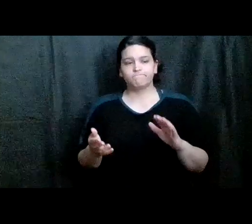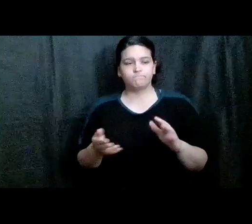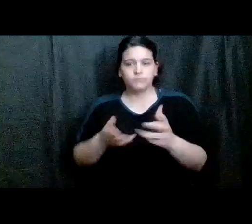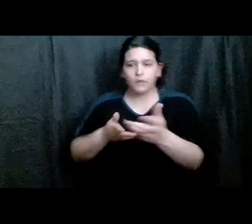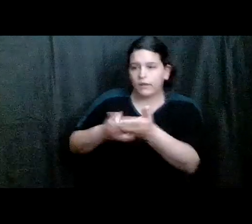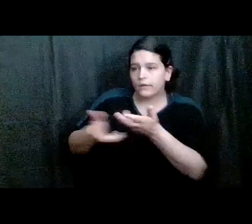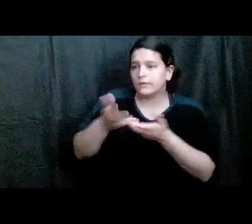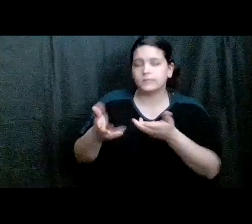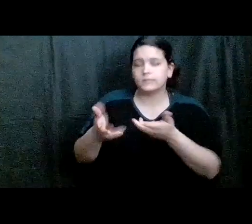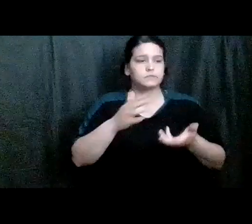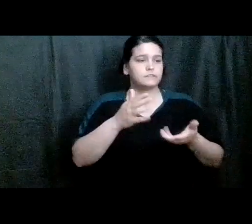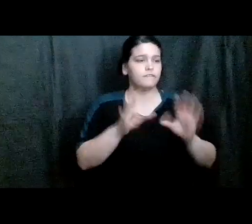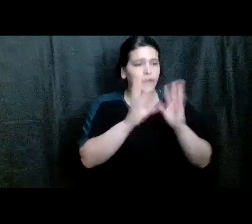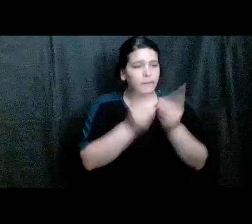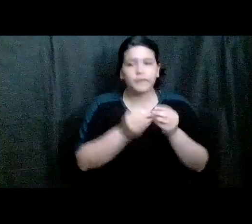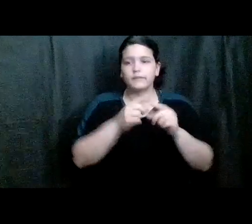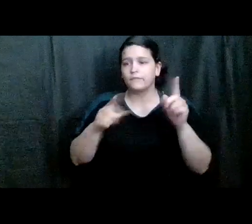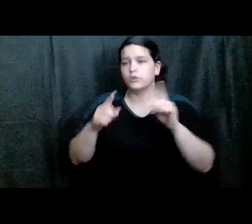backgrounds, and